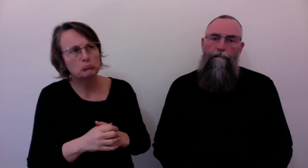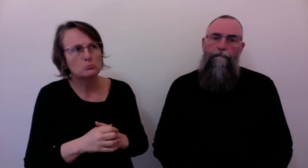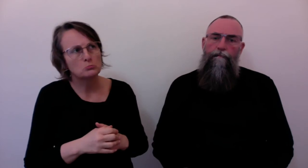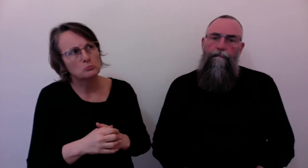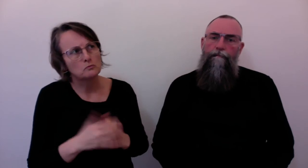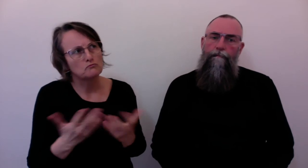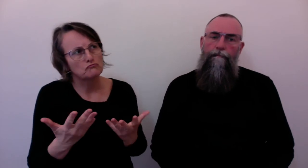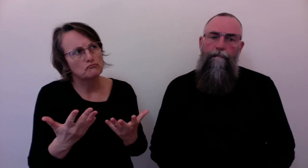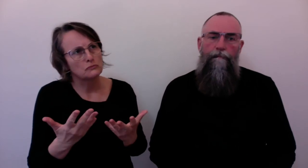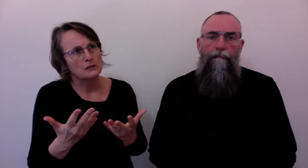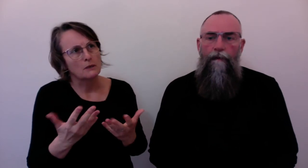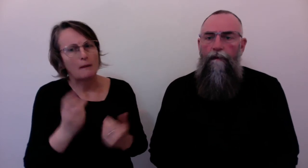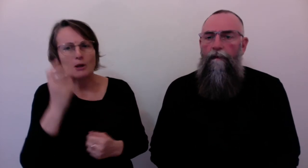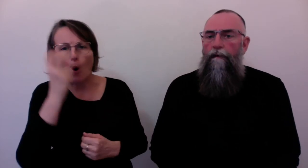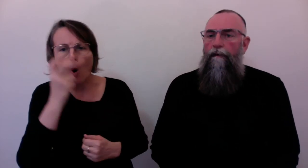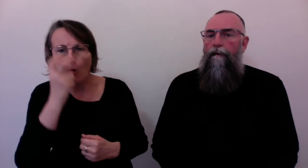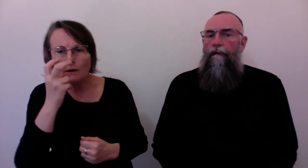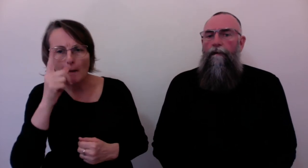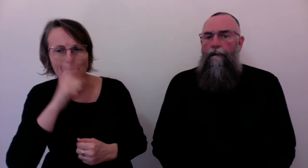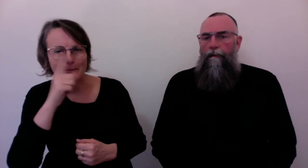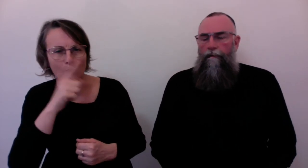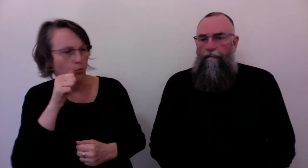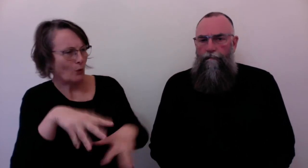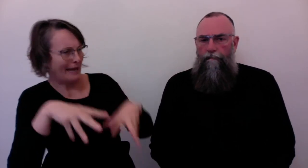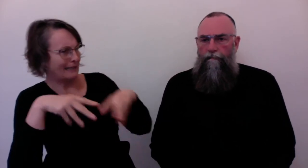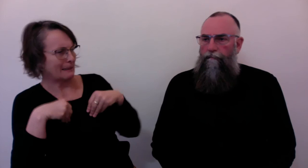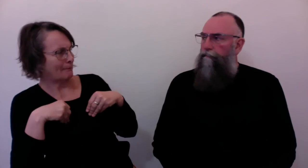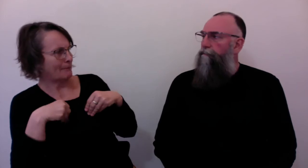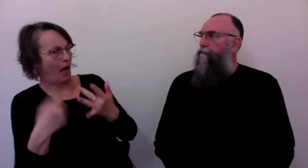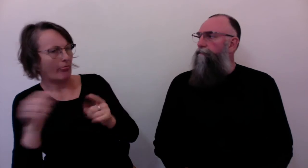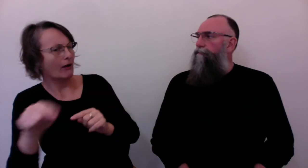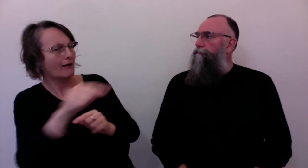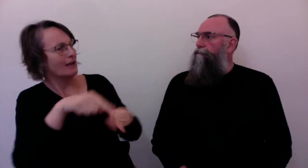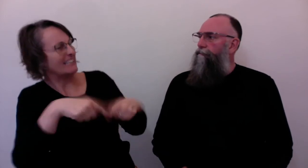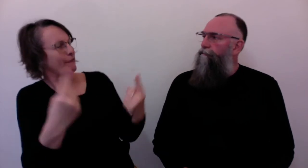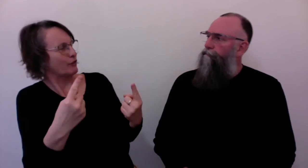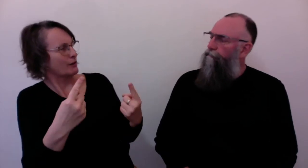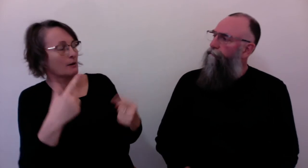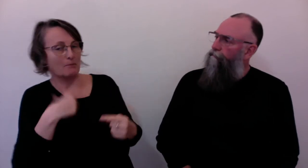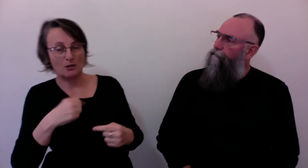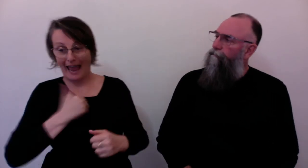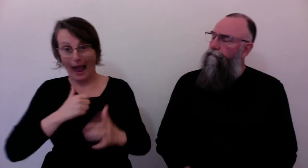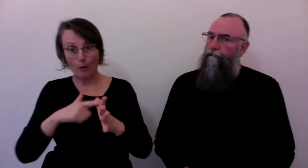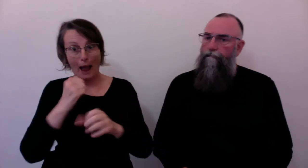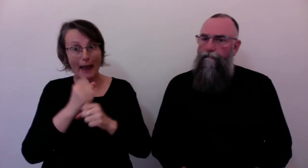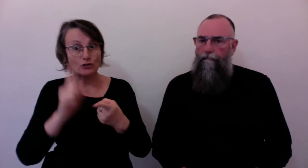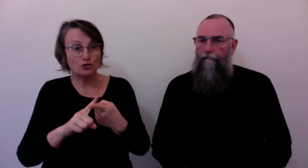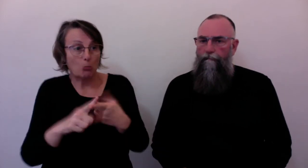it would have been an older generation who are less accepting of others, because I just feel like, people our age are so much more normalized to